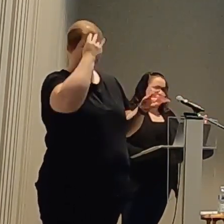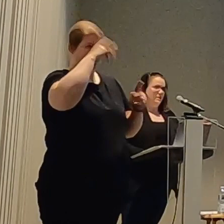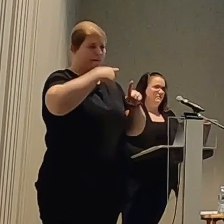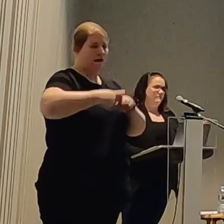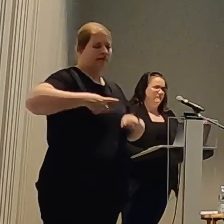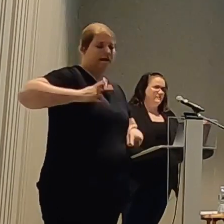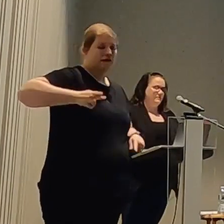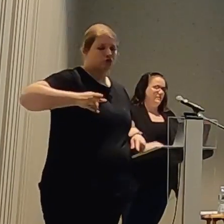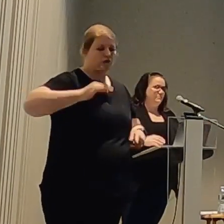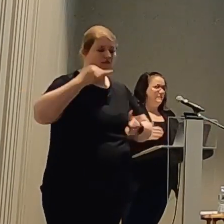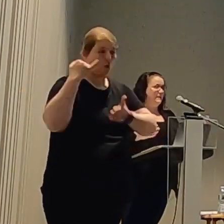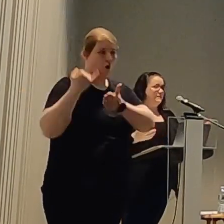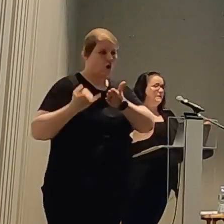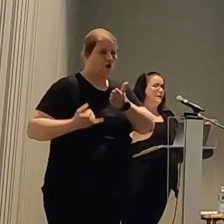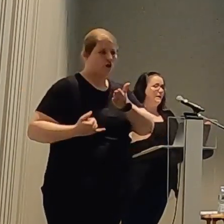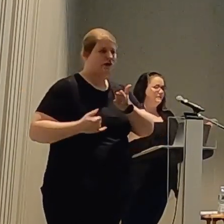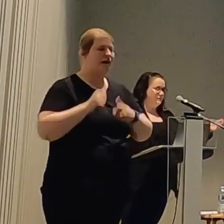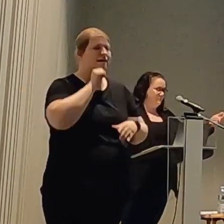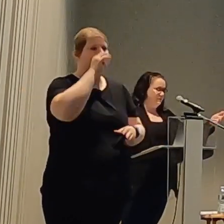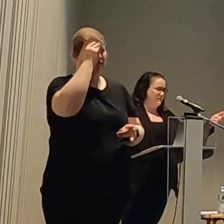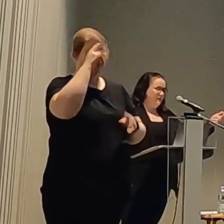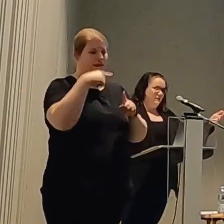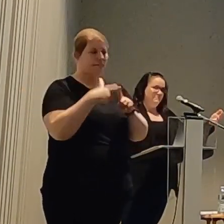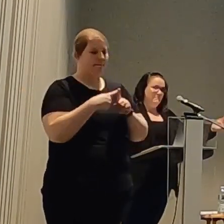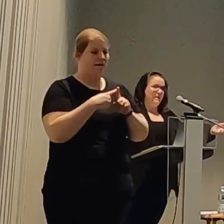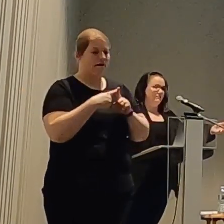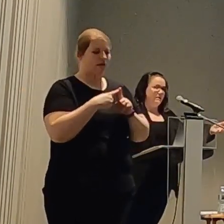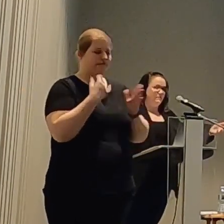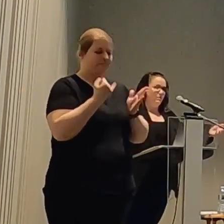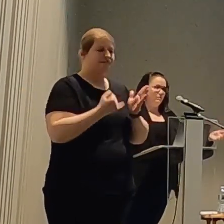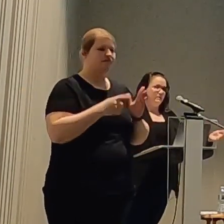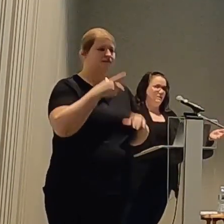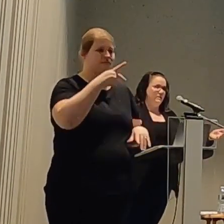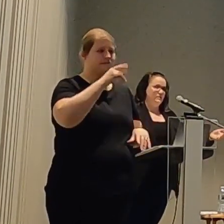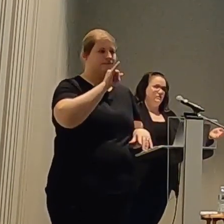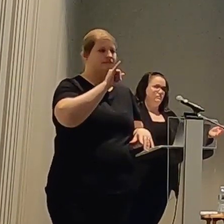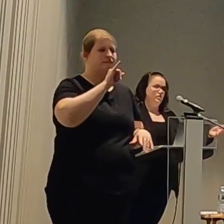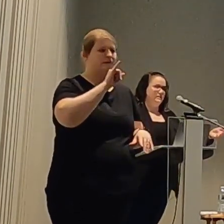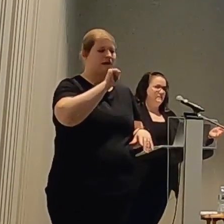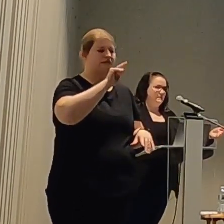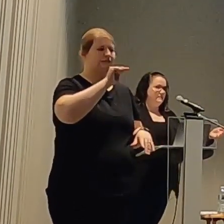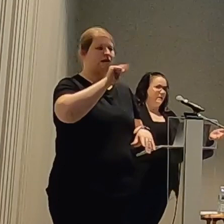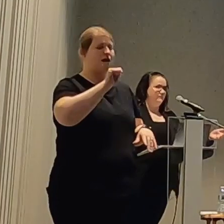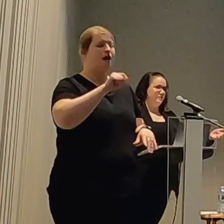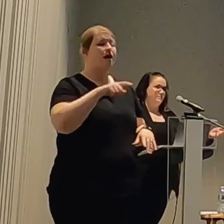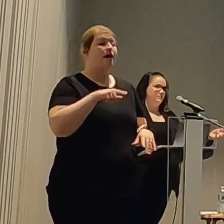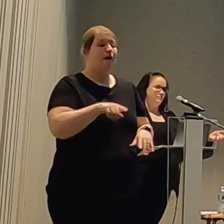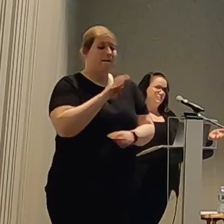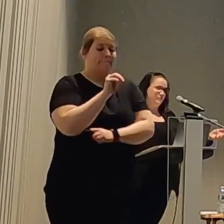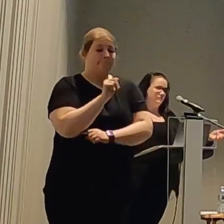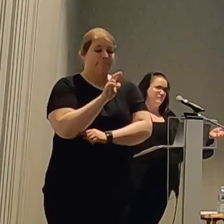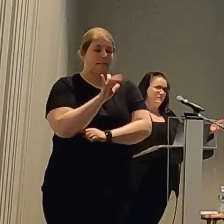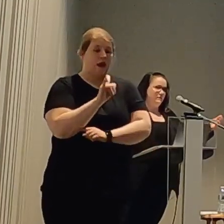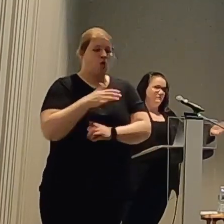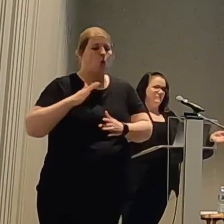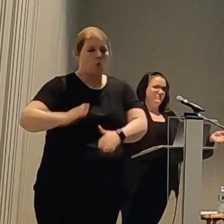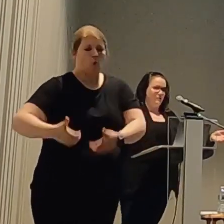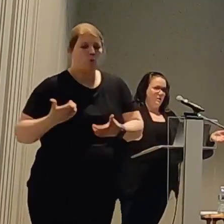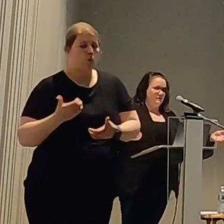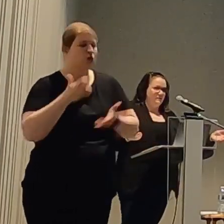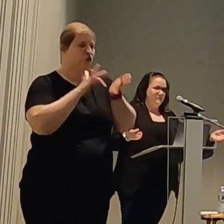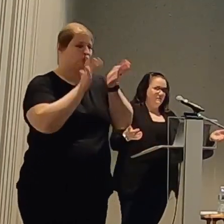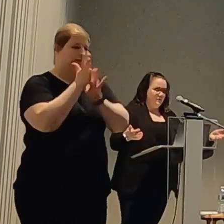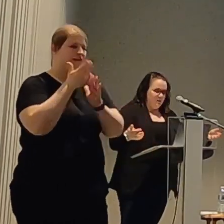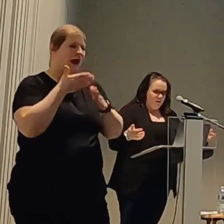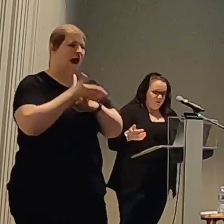the image of, it's called the Pietà, so it's Mary holding on to Jesus after he was removed from